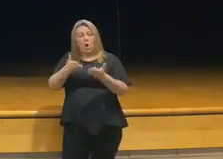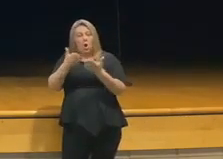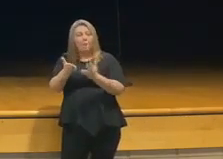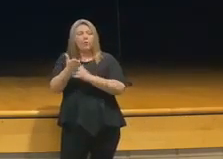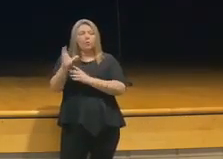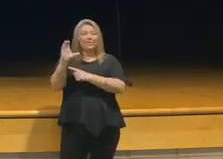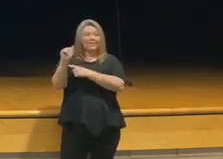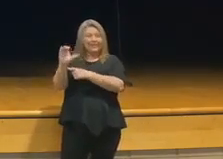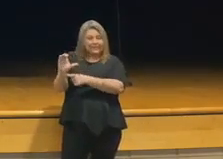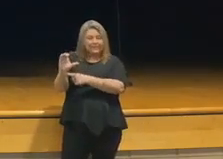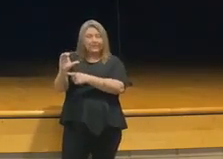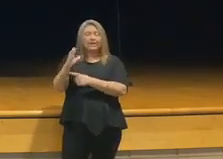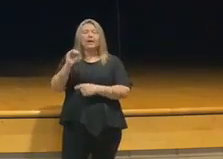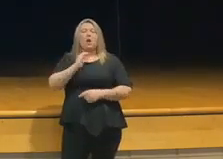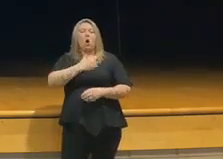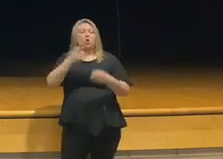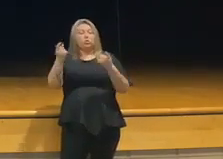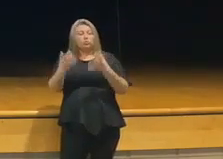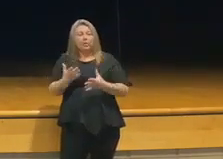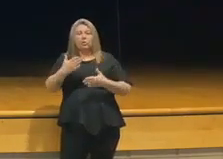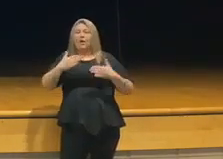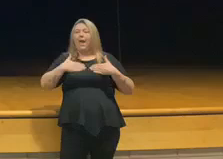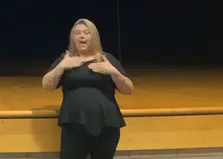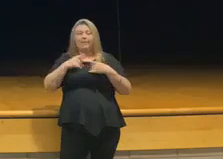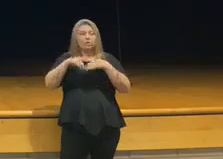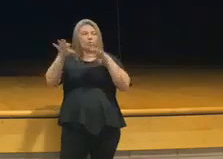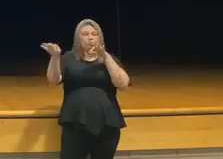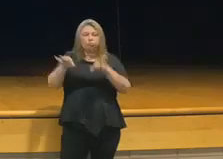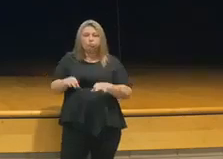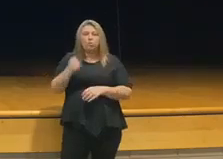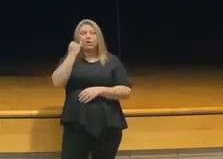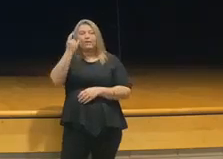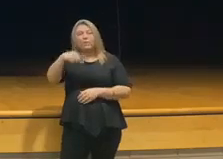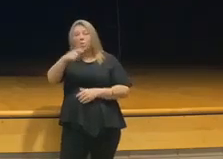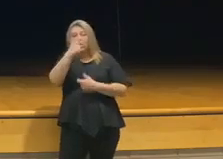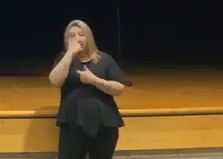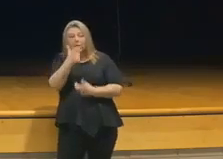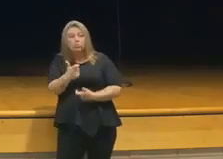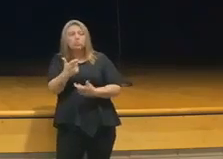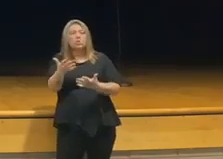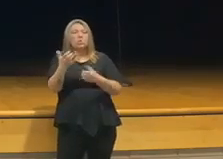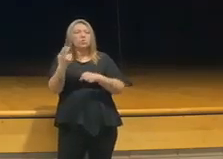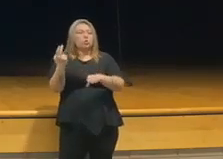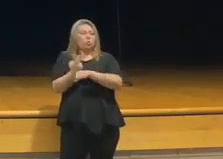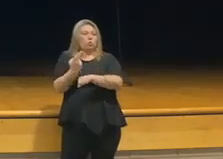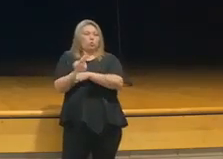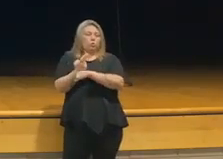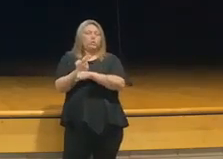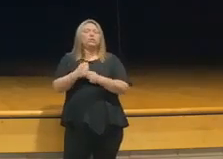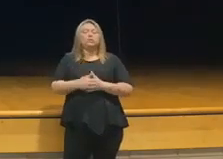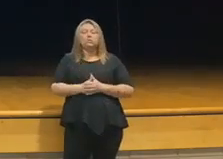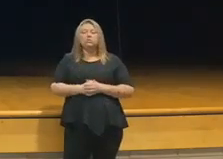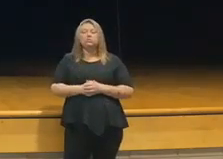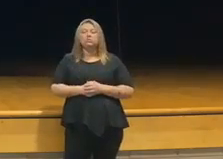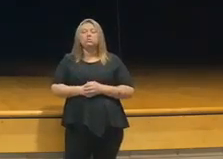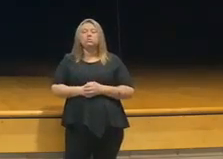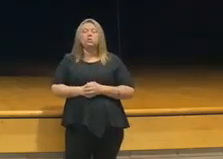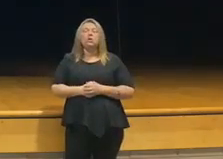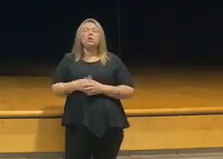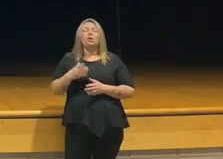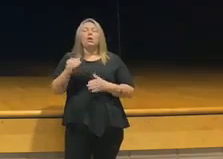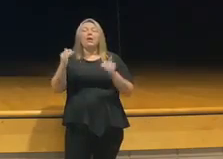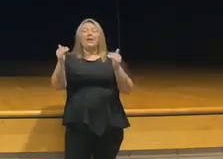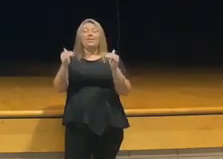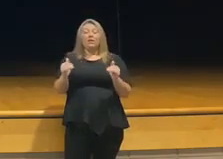Center, and our director would be happy to talk to anybody who's interested about bringing it to their community setting. And then, of